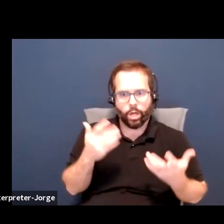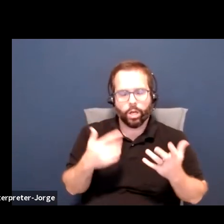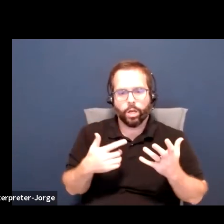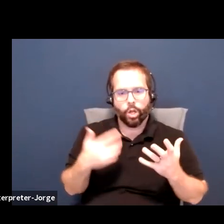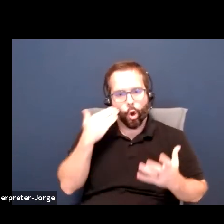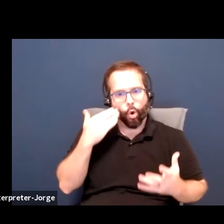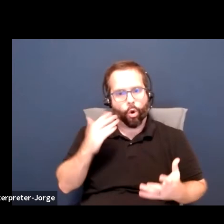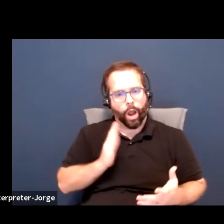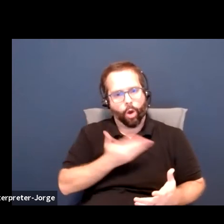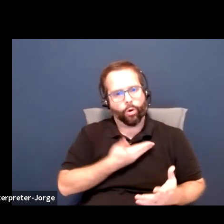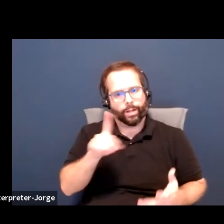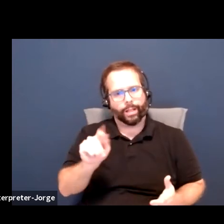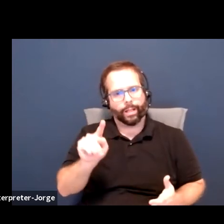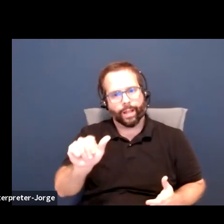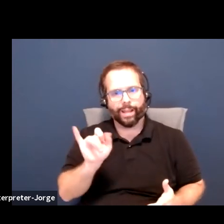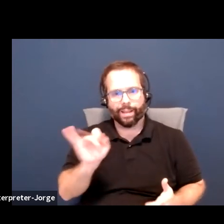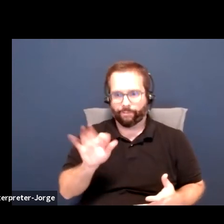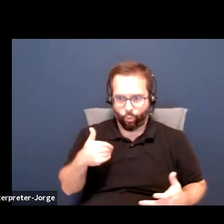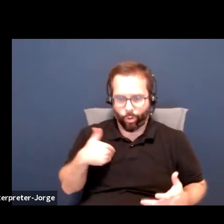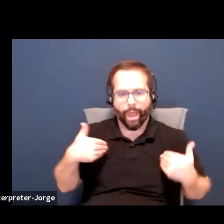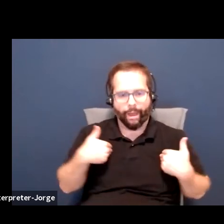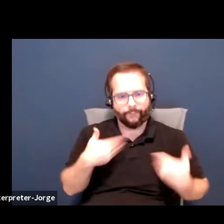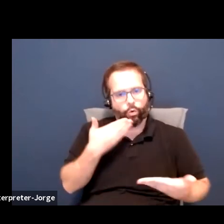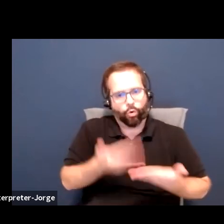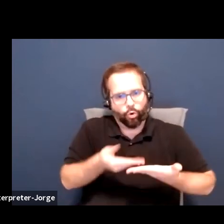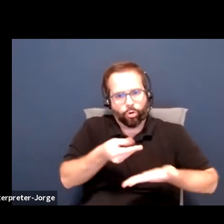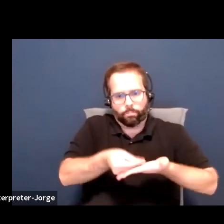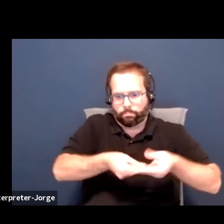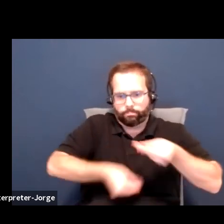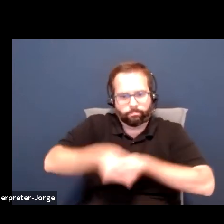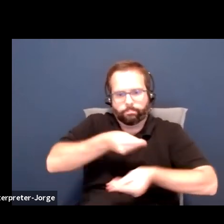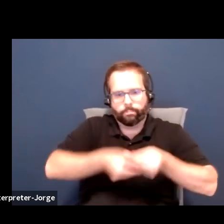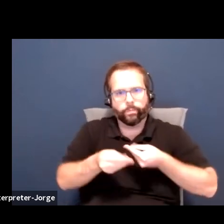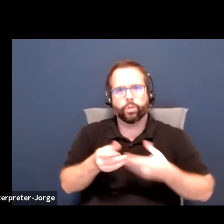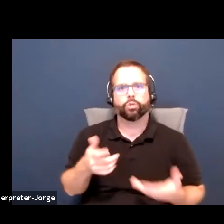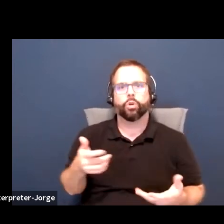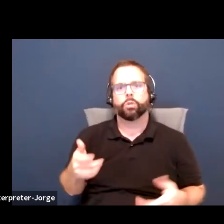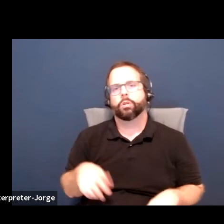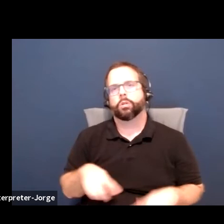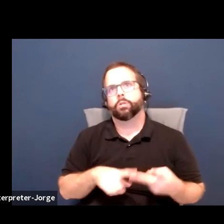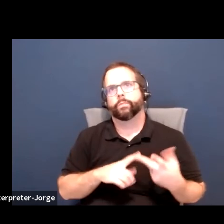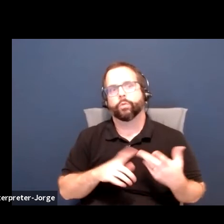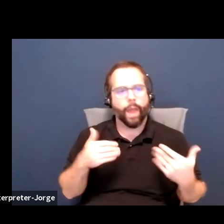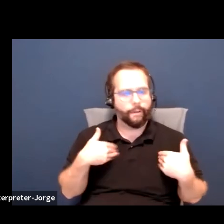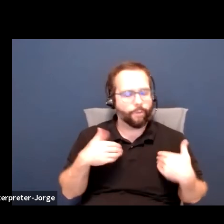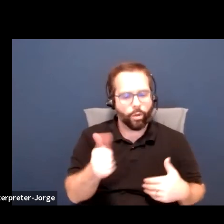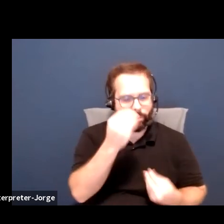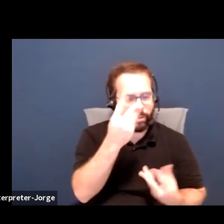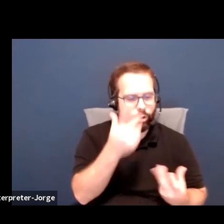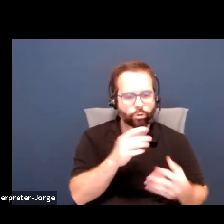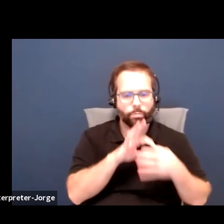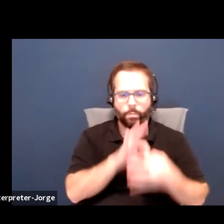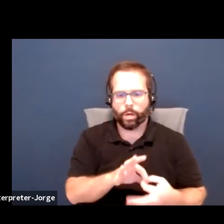a report annually on the hospital to home that talks about the demographics. It talks about the types